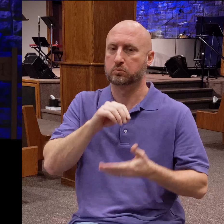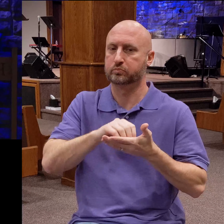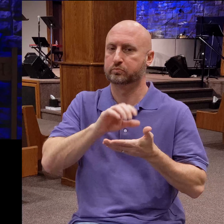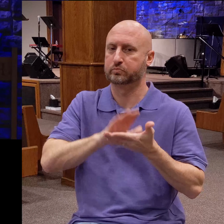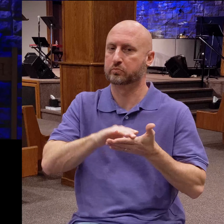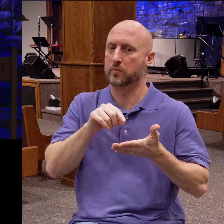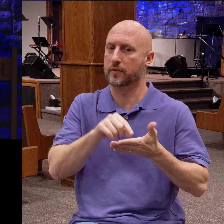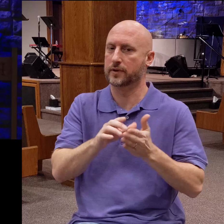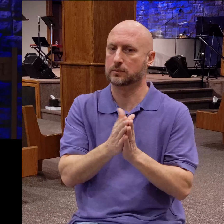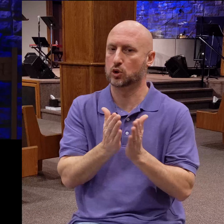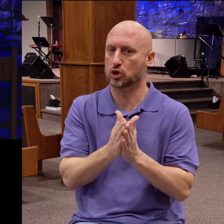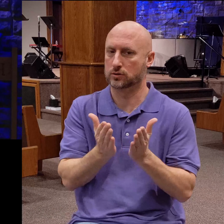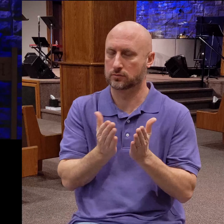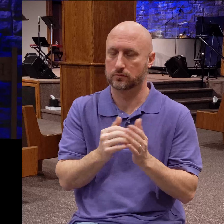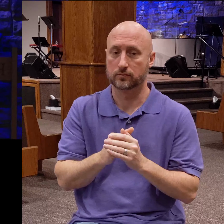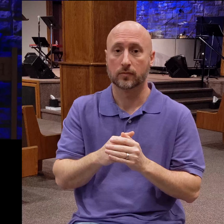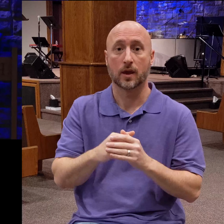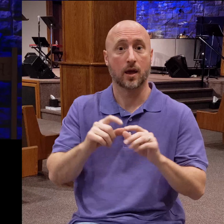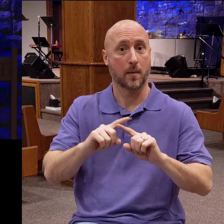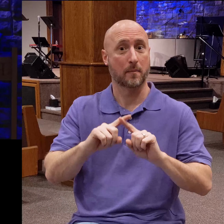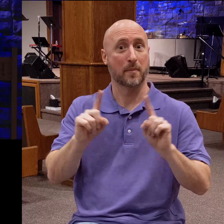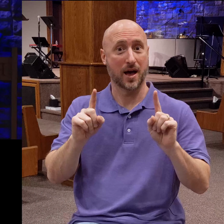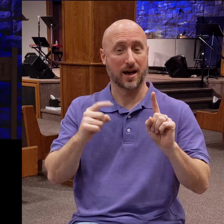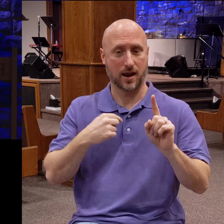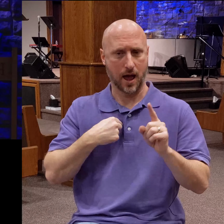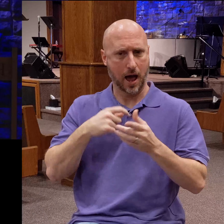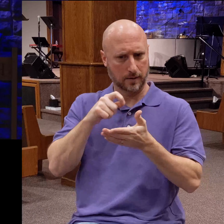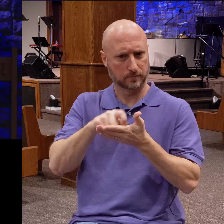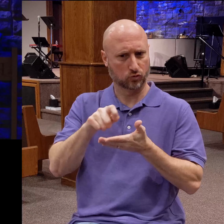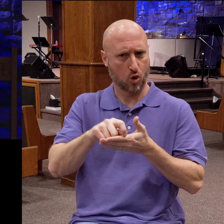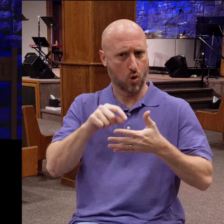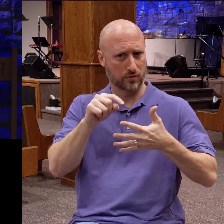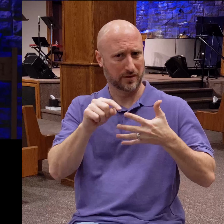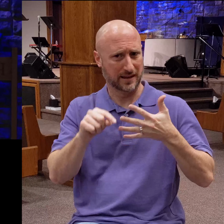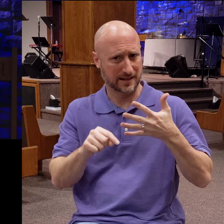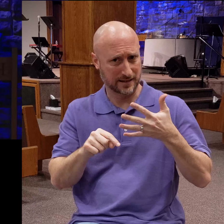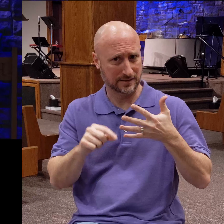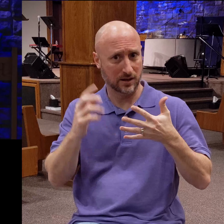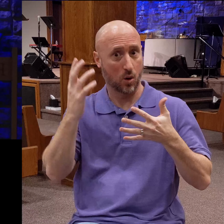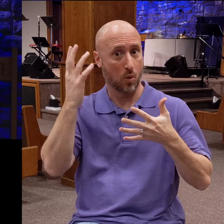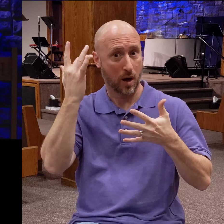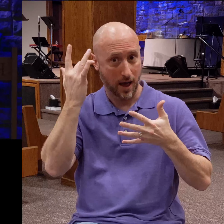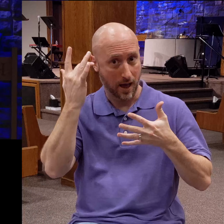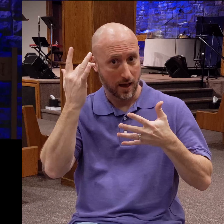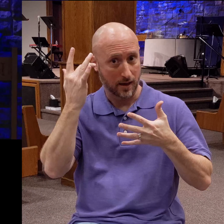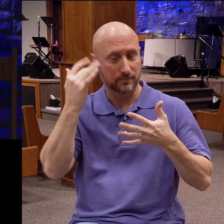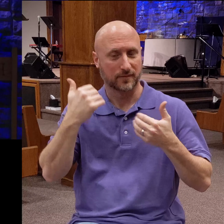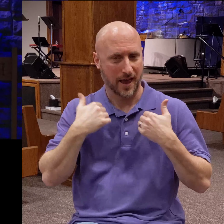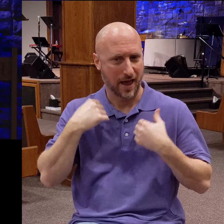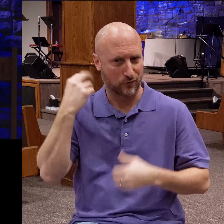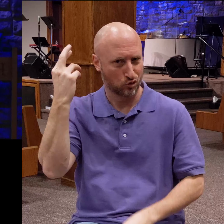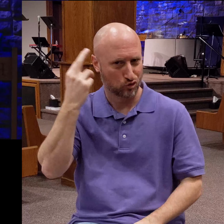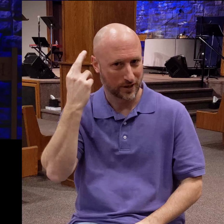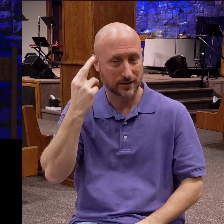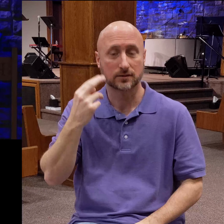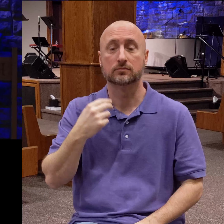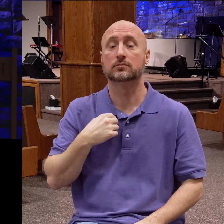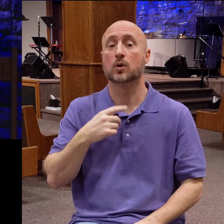book. But these are written, notice there's purpose, that you